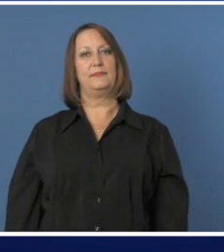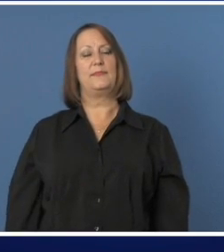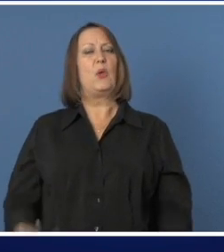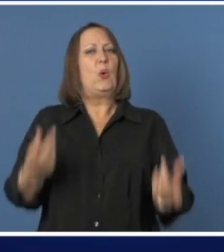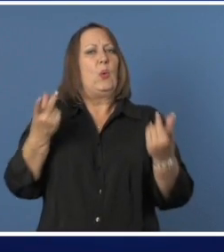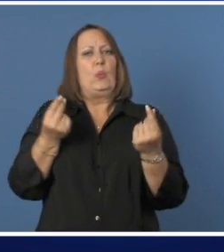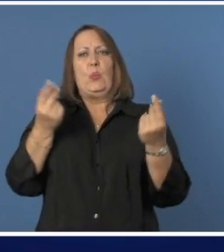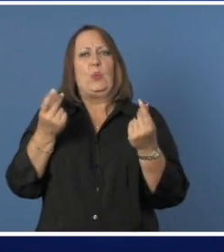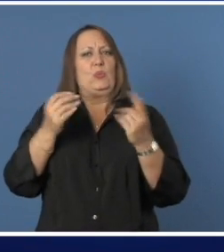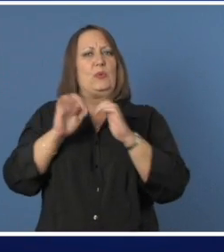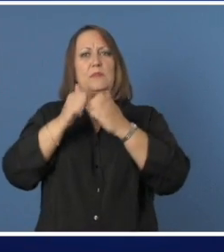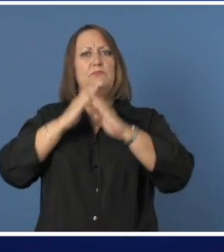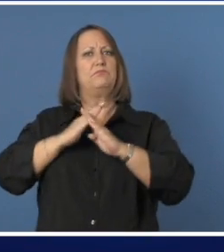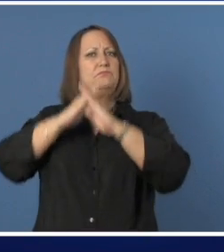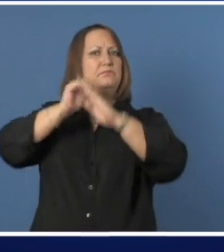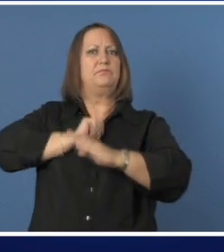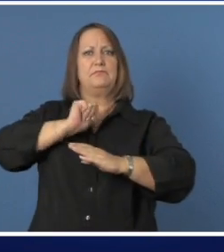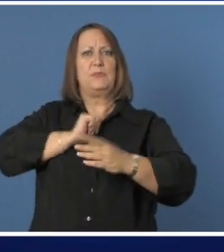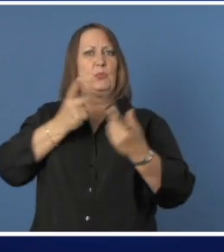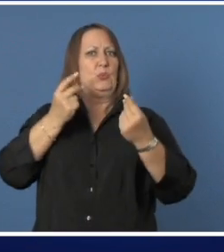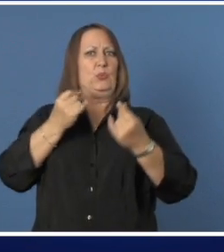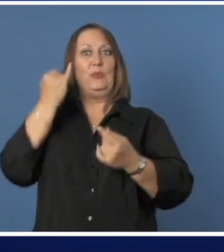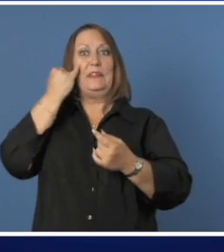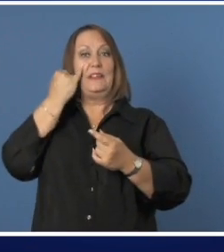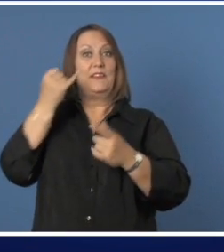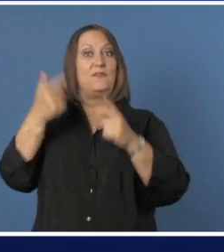what to do during a tornado